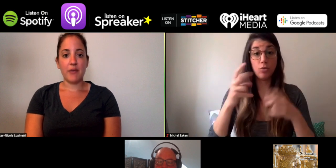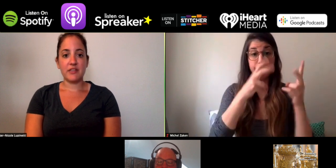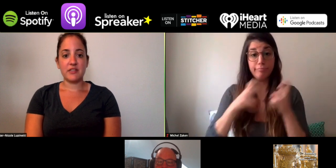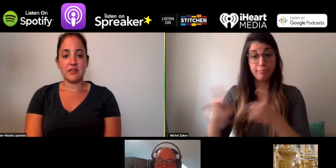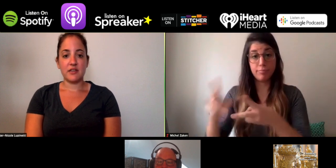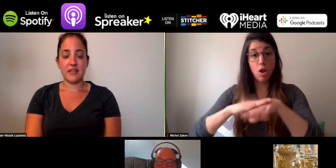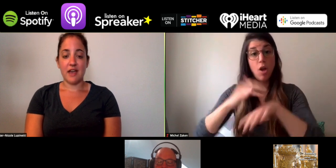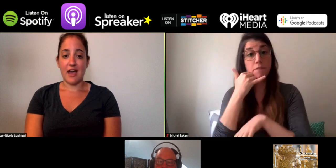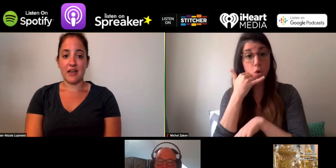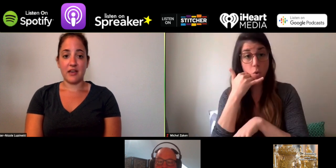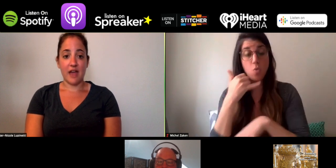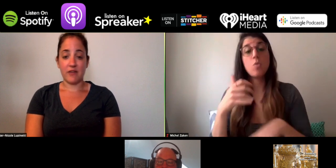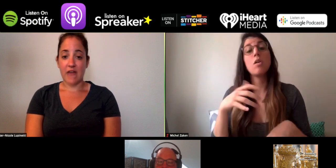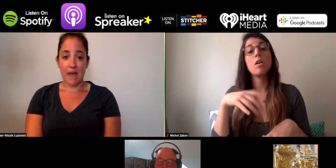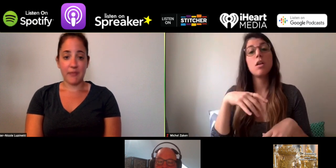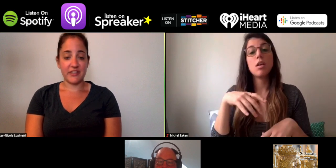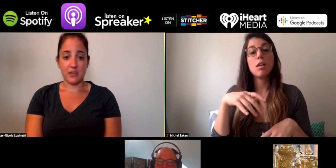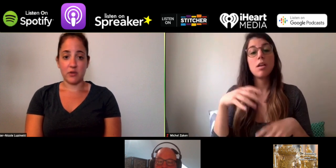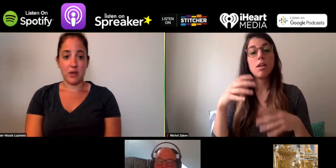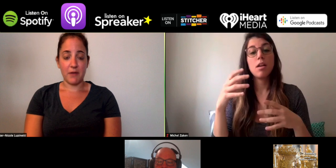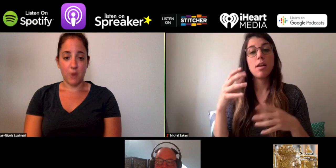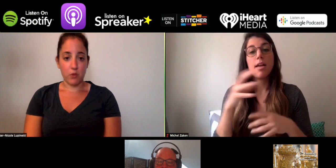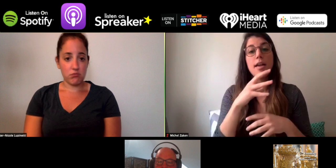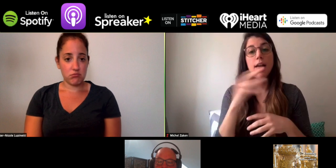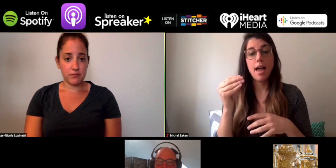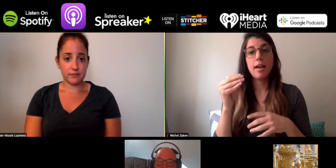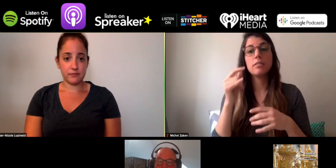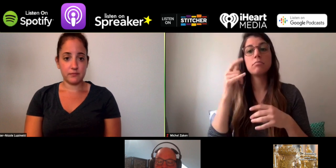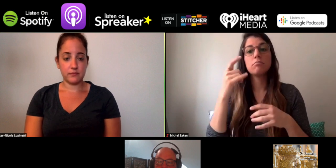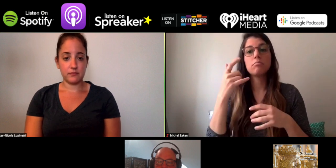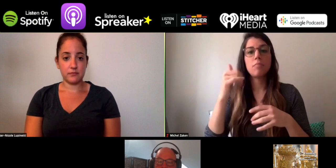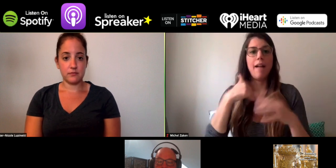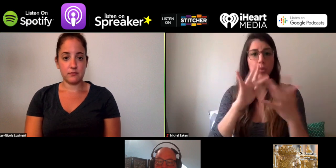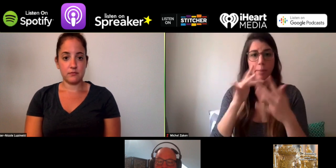what happens is that I have an app that's downloaded on my phone.